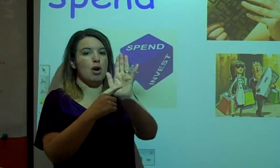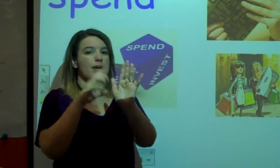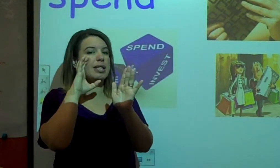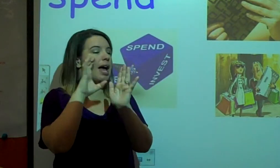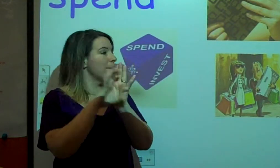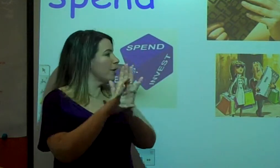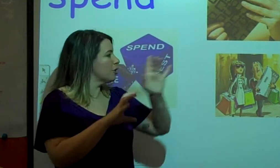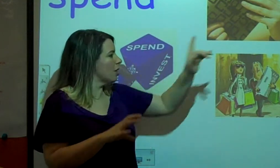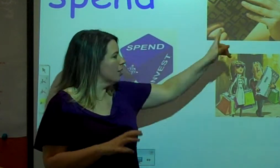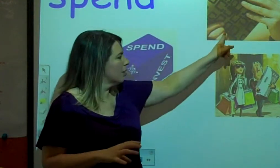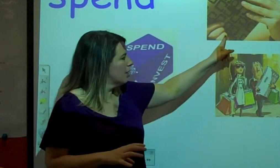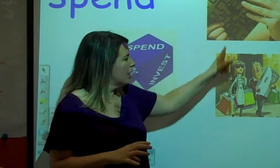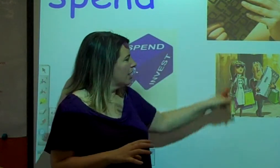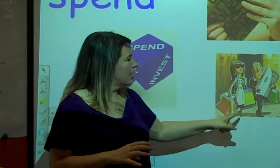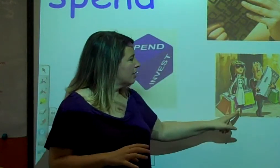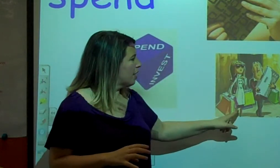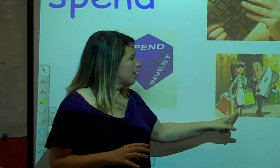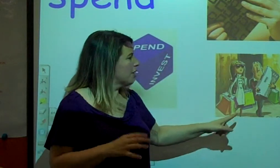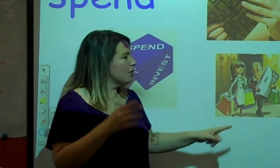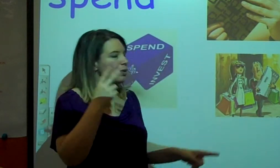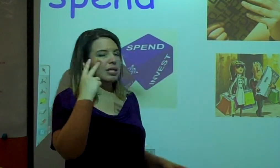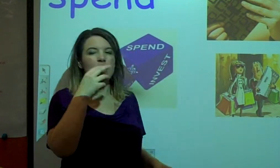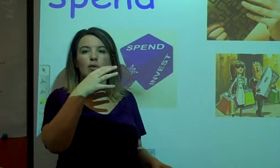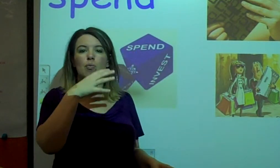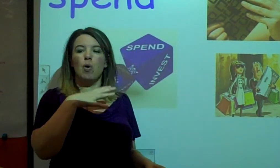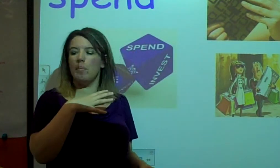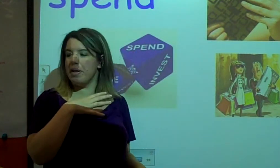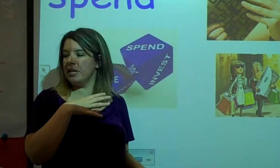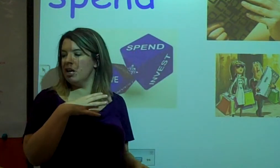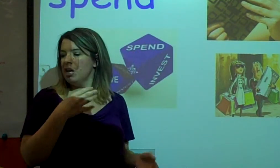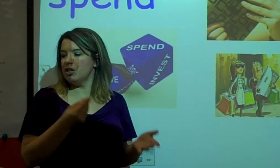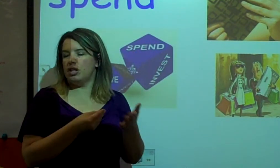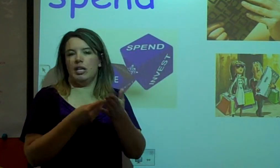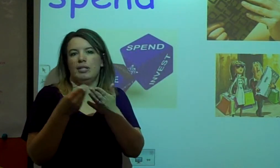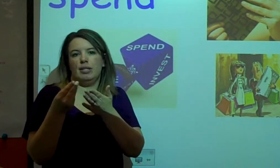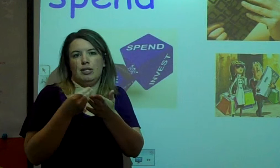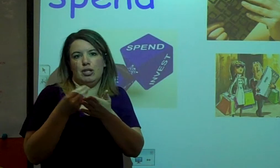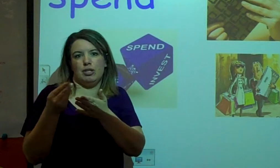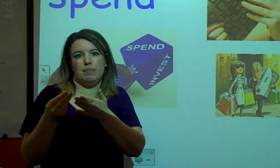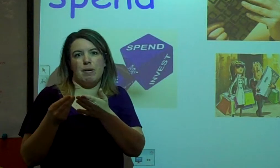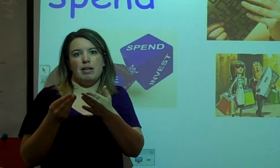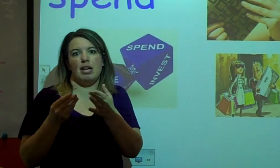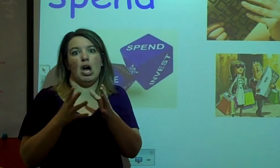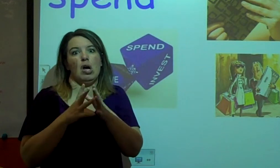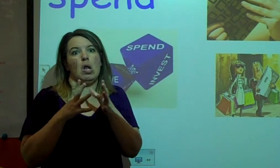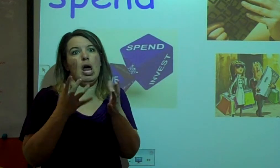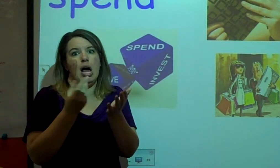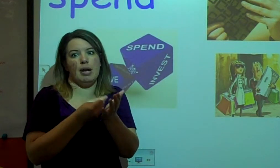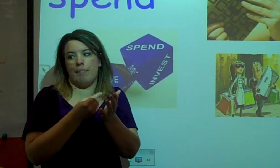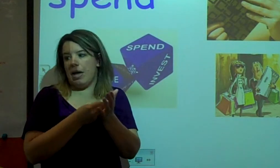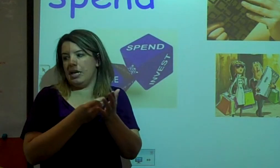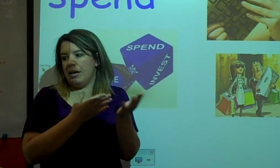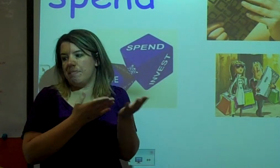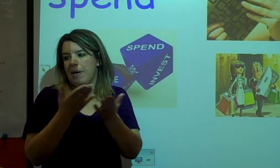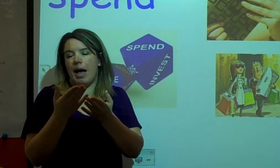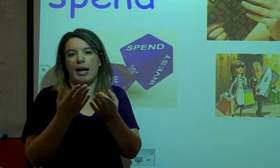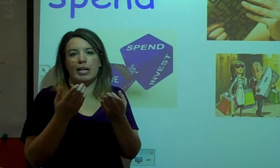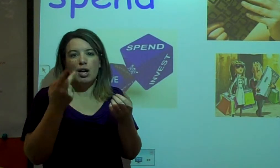showing in that picture. Down here you see a woman, she's spending a lot of money in buying.